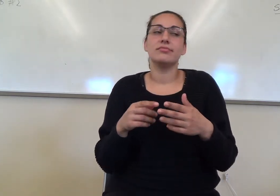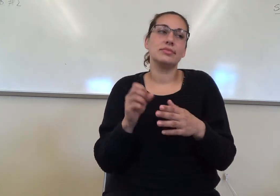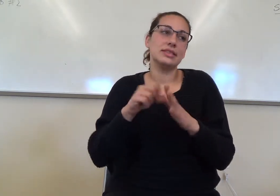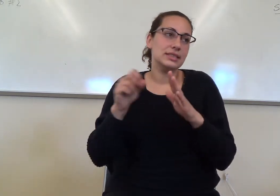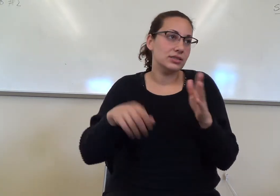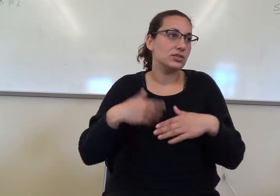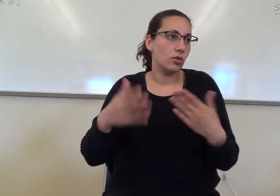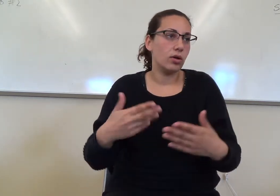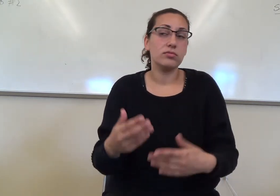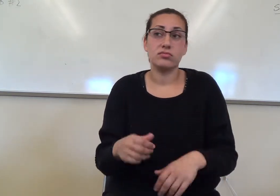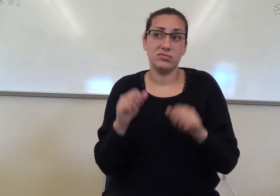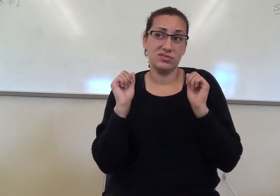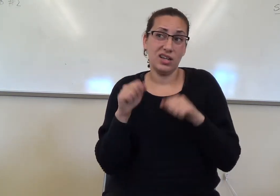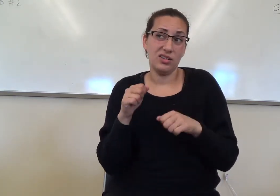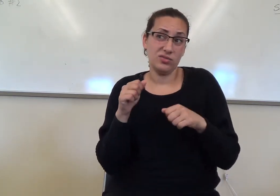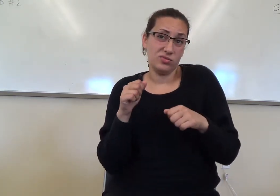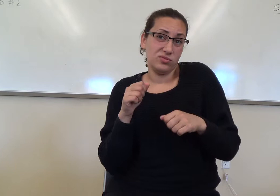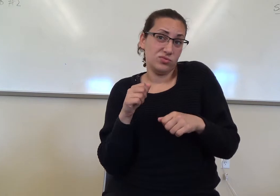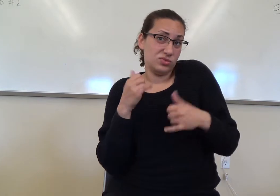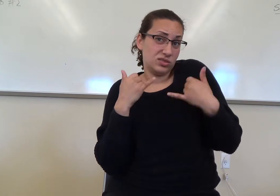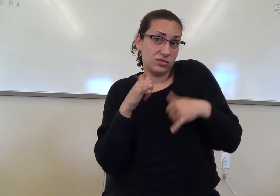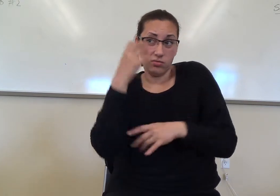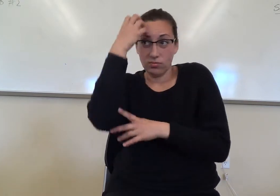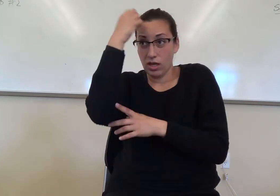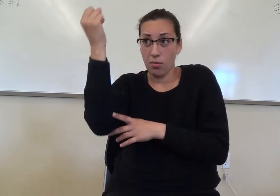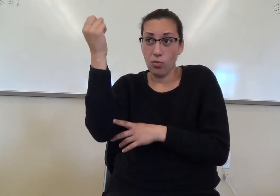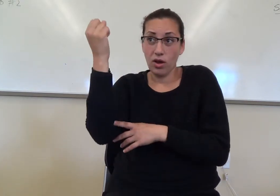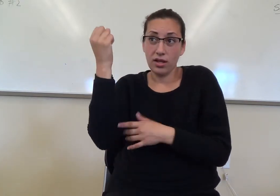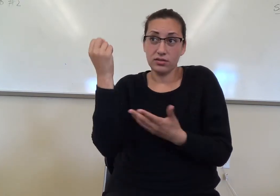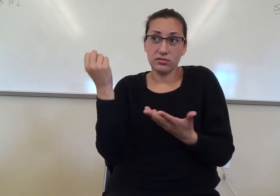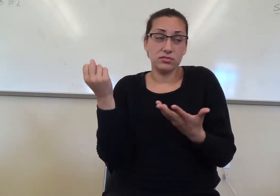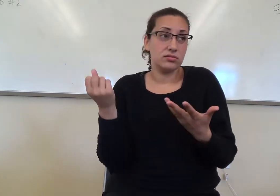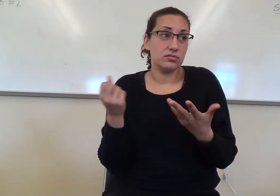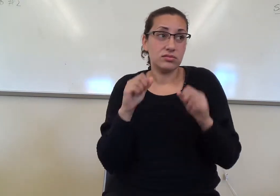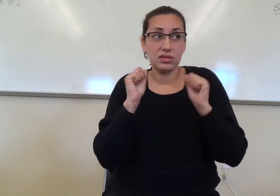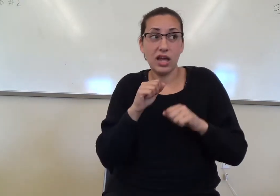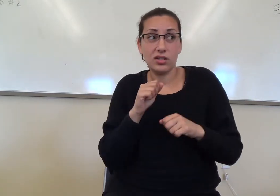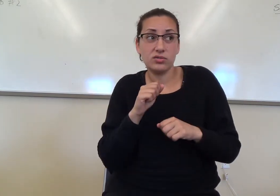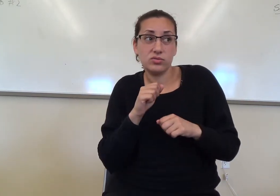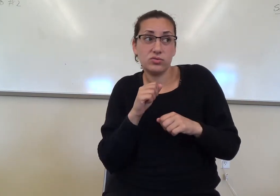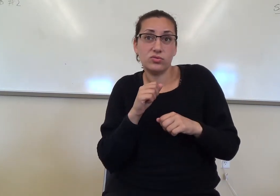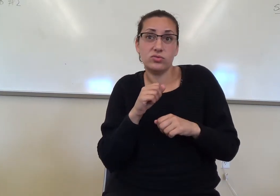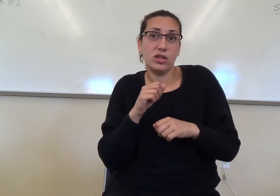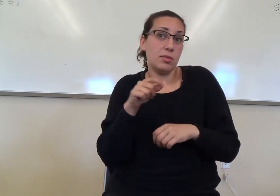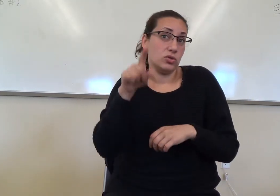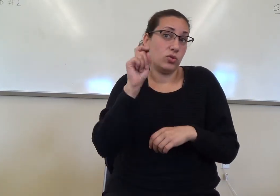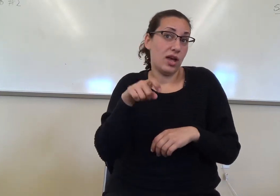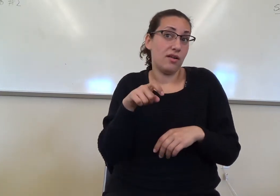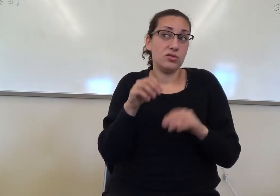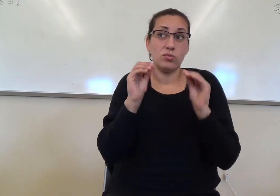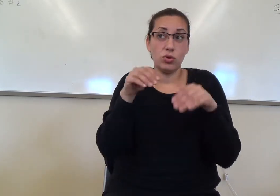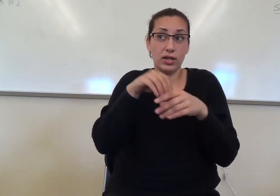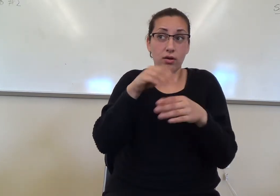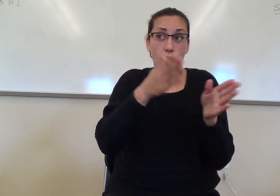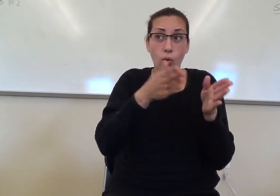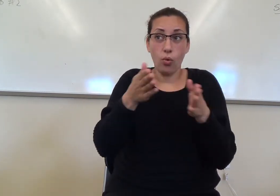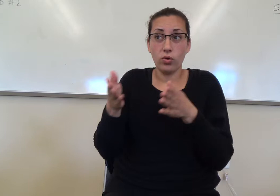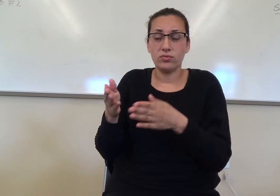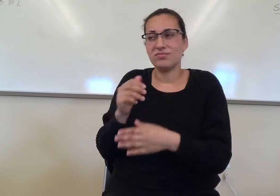could you put it back into the order they have it here? I'm not sure I could do that. I could do this.